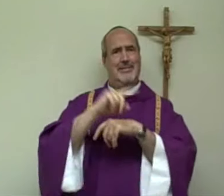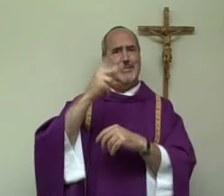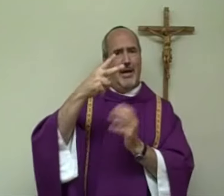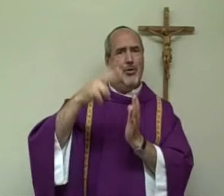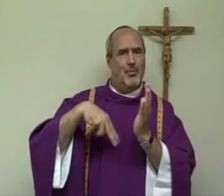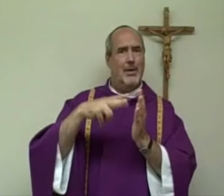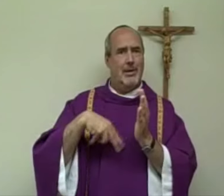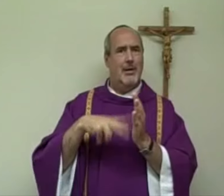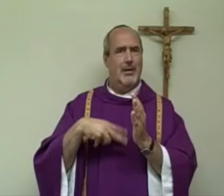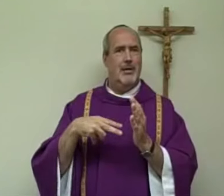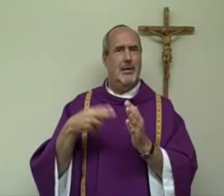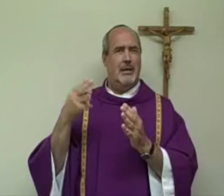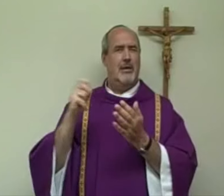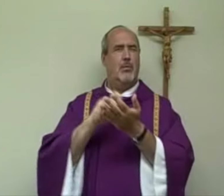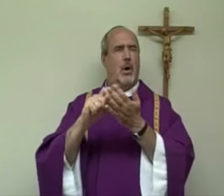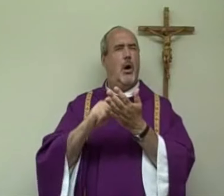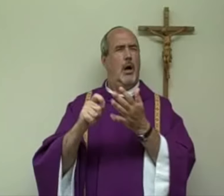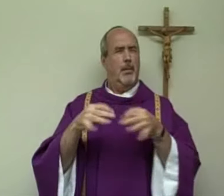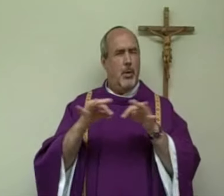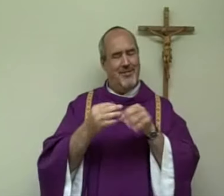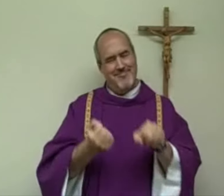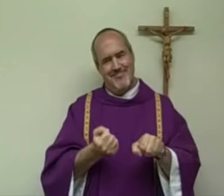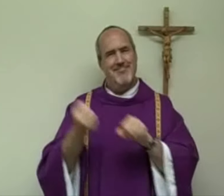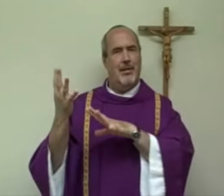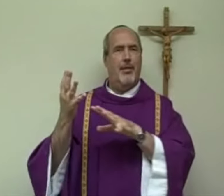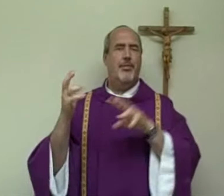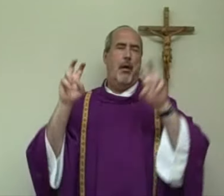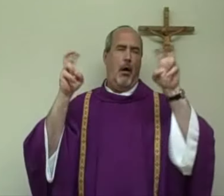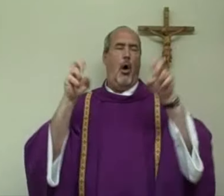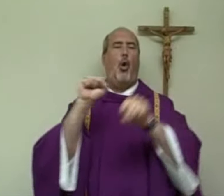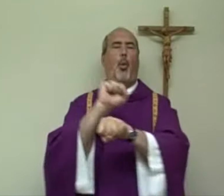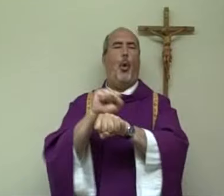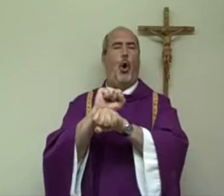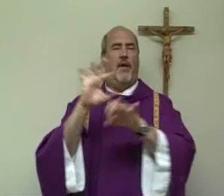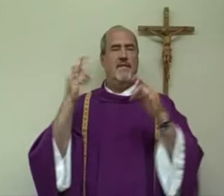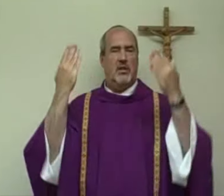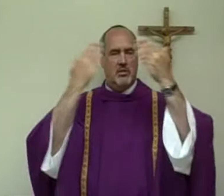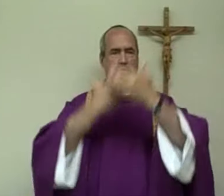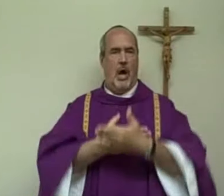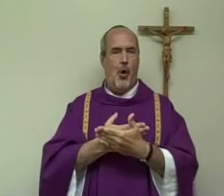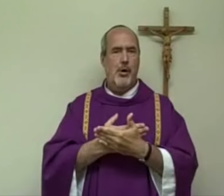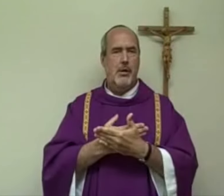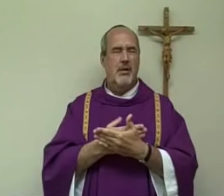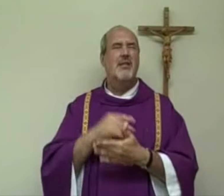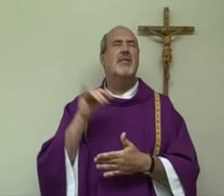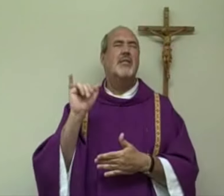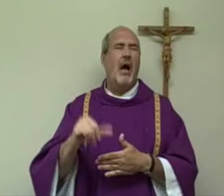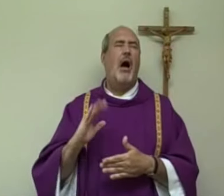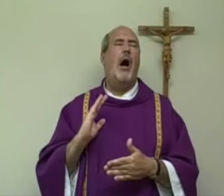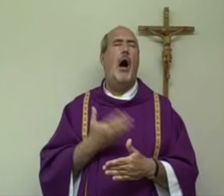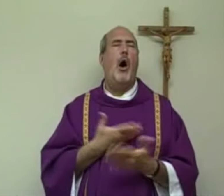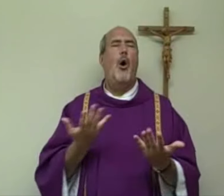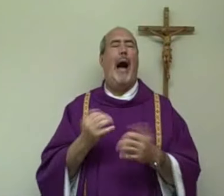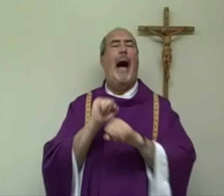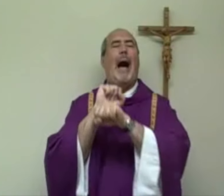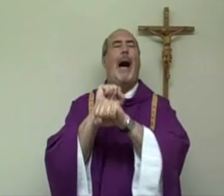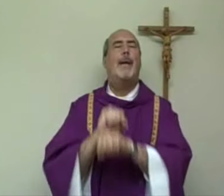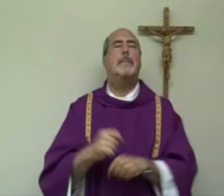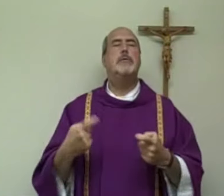Today, Paul gives us a really good example in the second reading. He writes that it's important for us to throw out our works of darkness. And